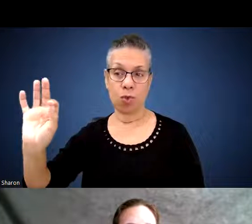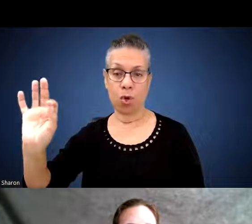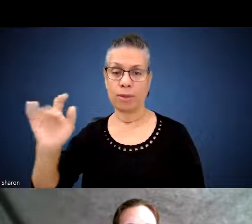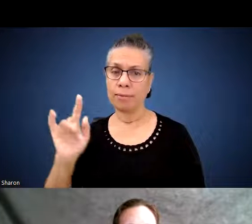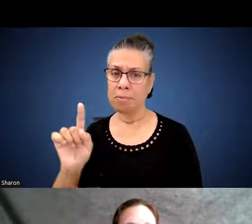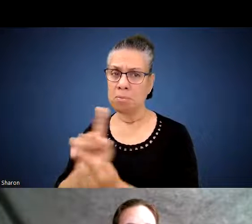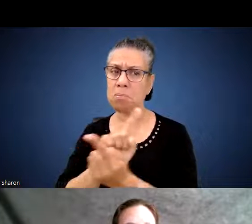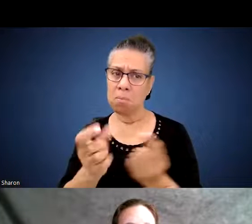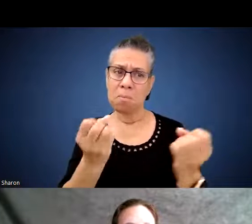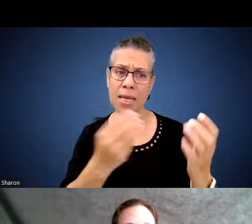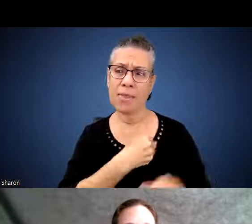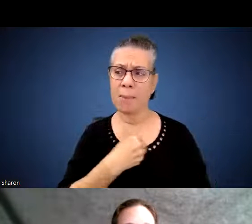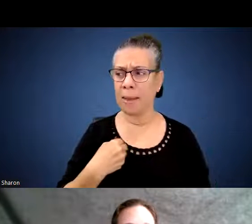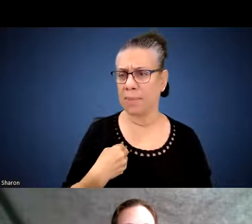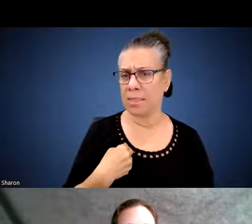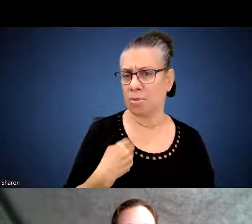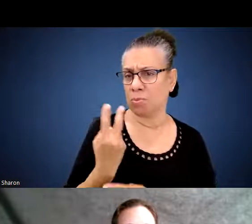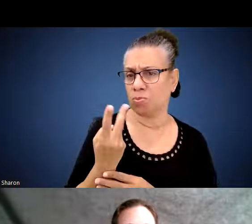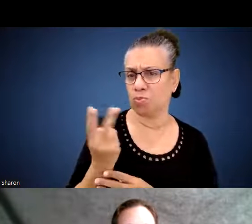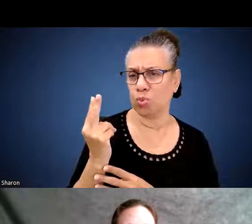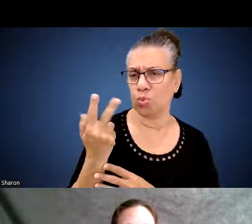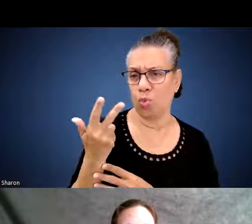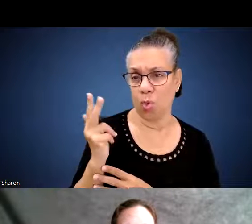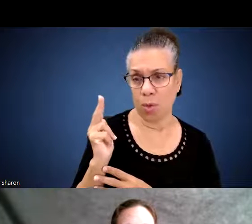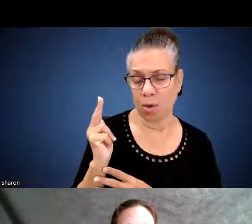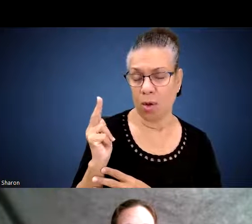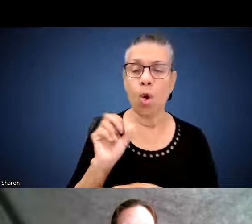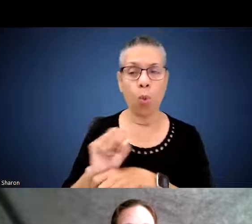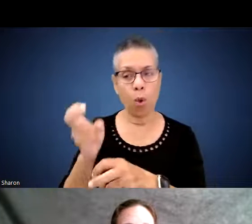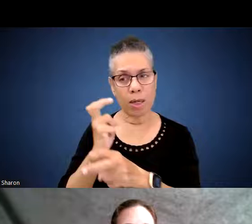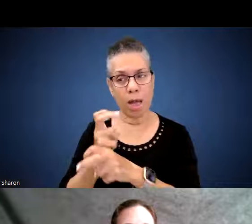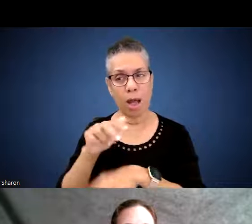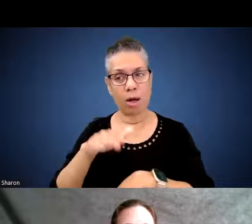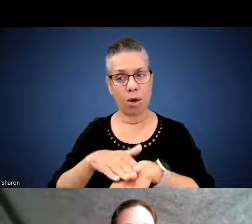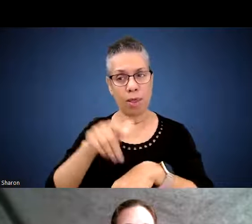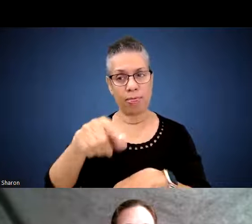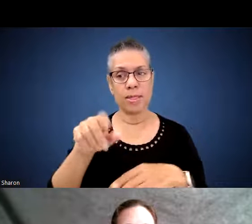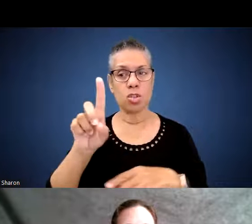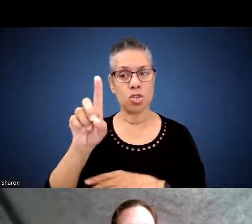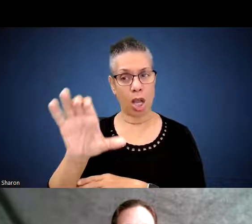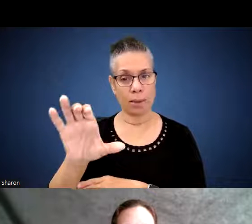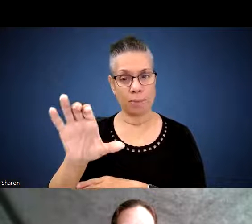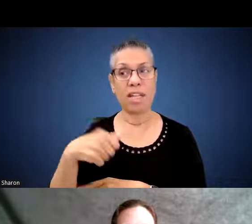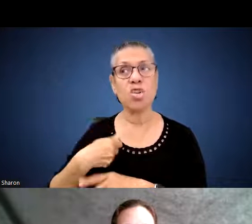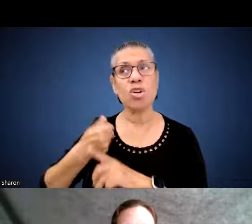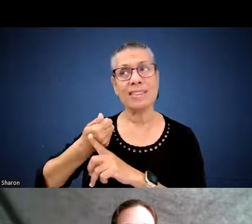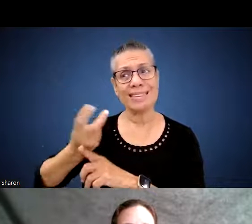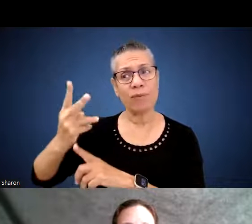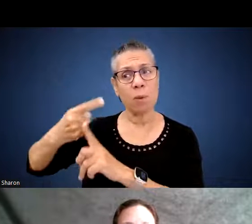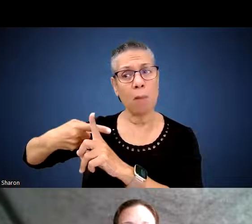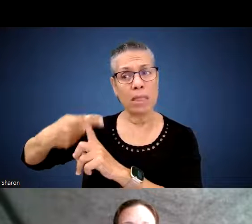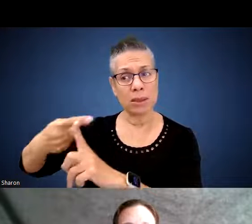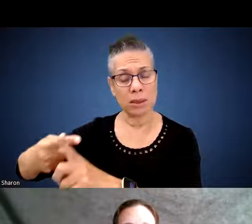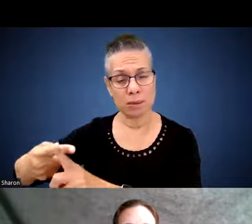of the members a few weeks ago, worked hard to develop this document over several months. Guided